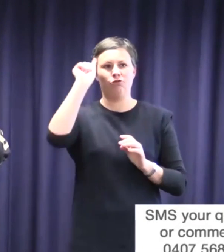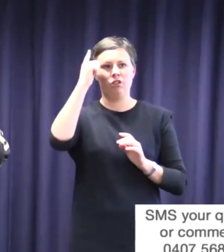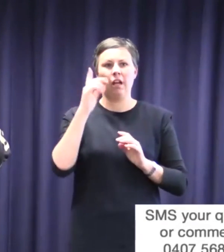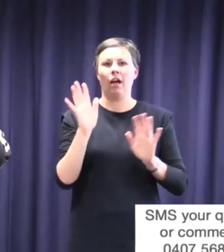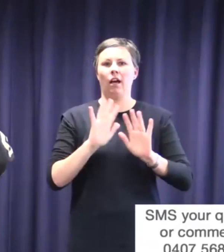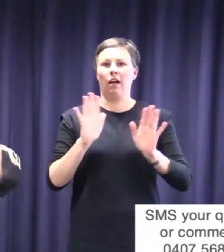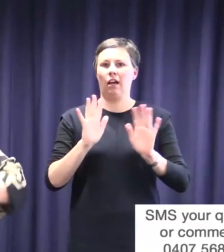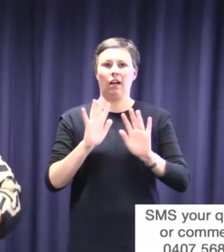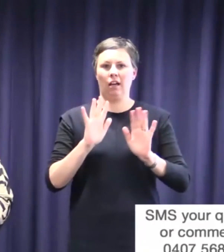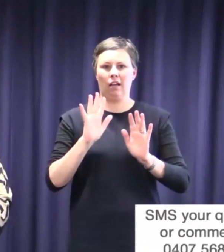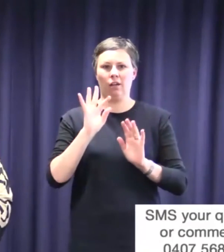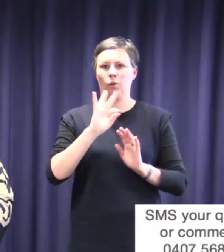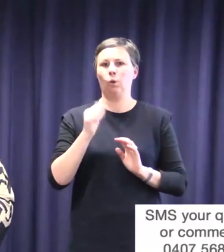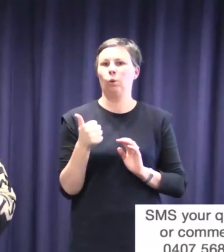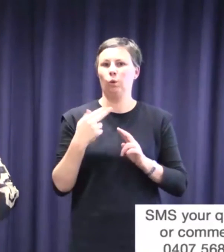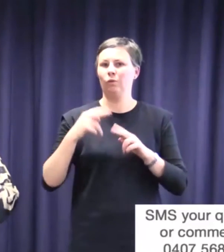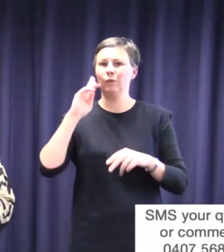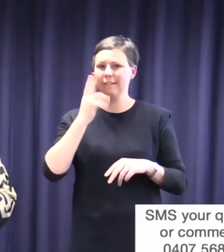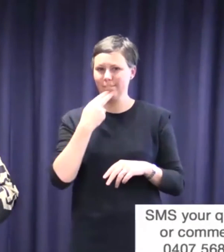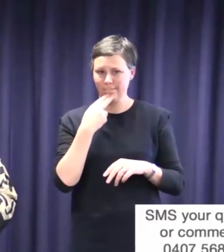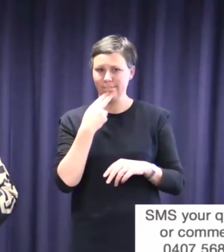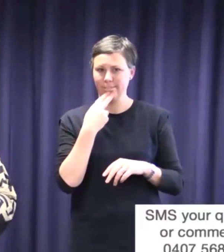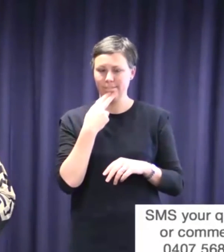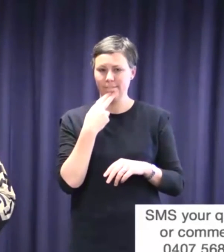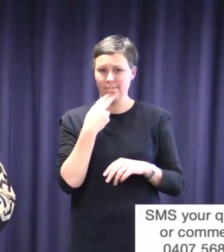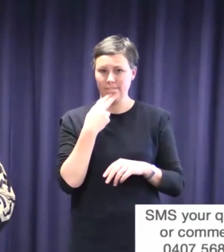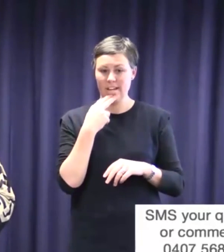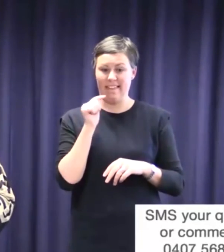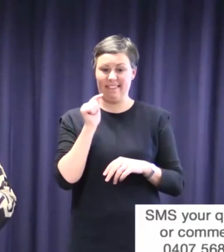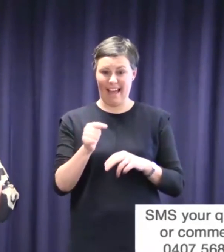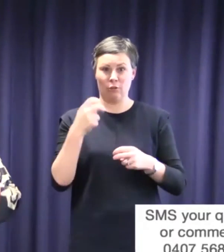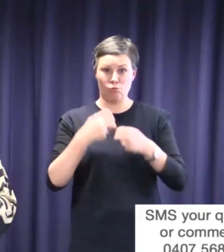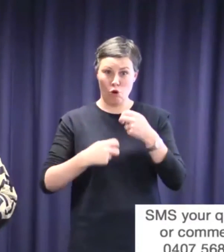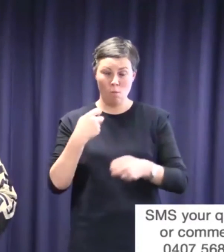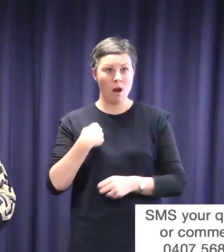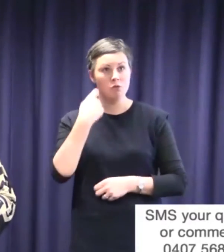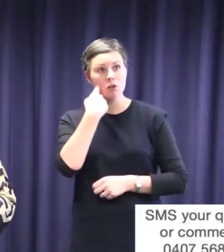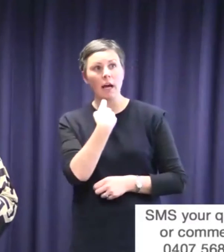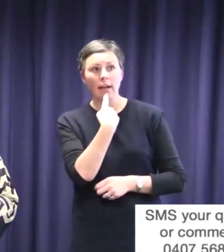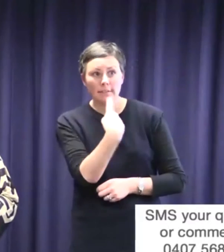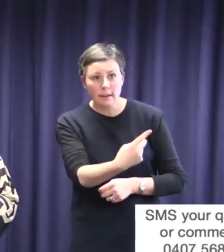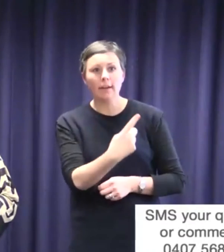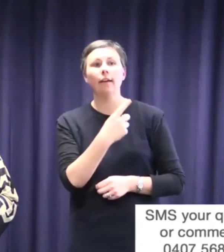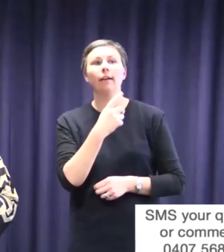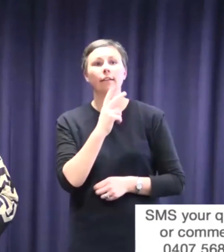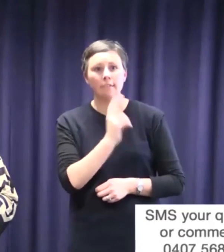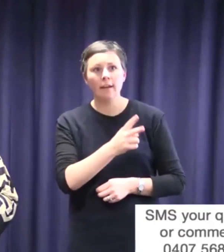disadvantage too many of the deaf community, and that is the issue that we have been trying